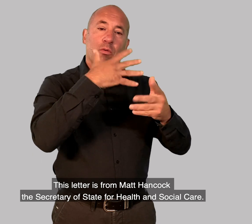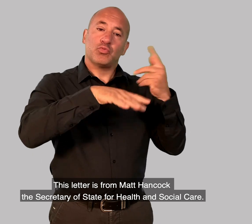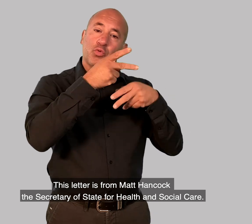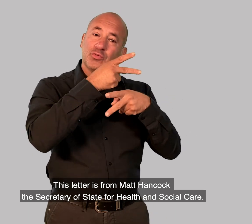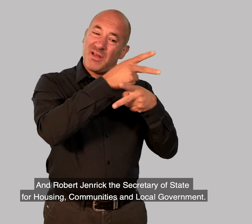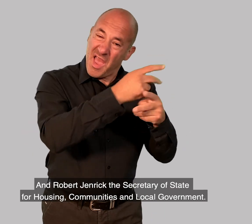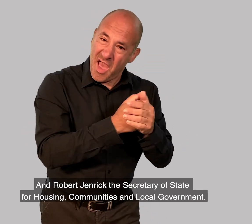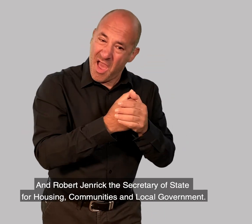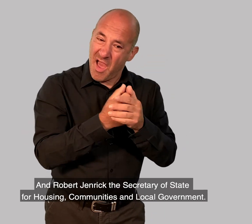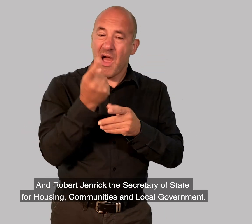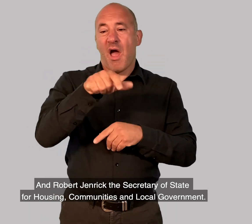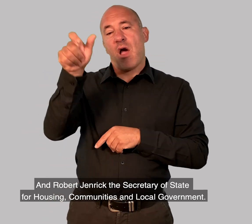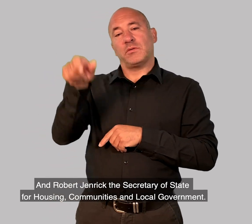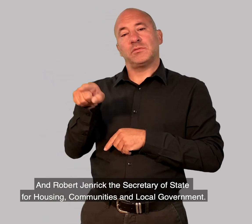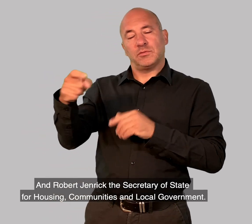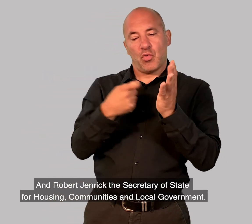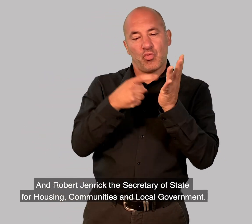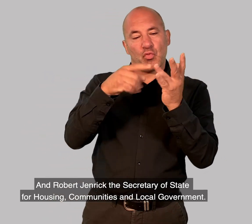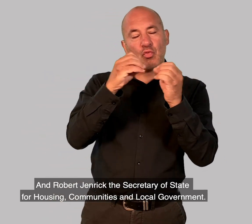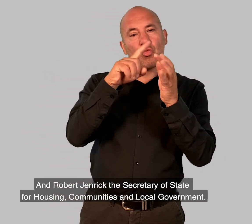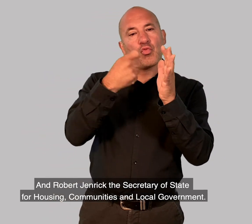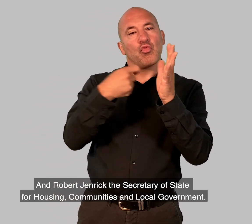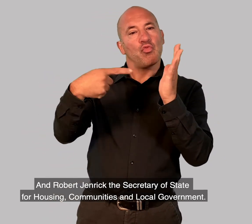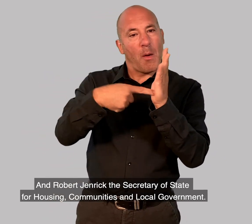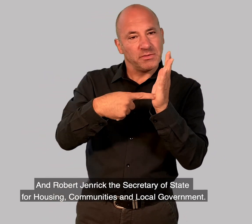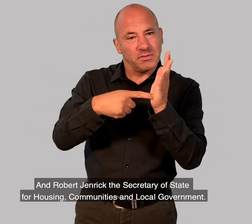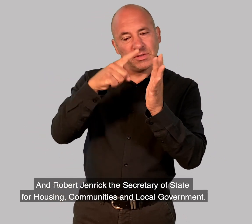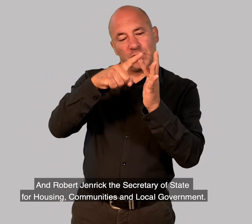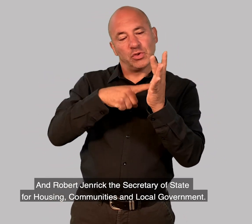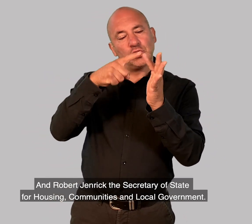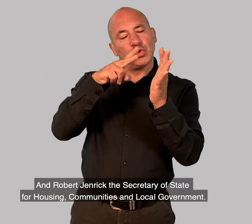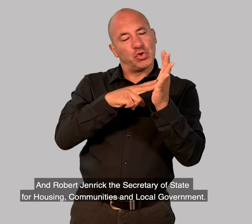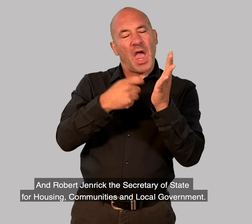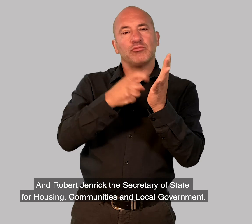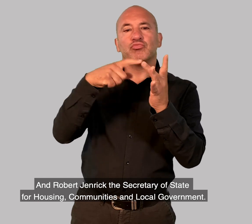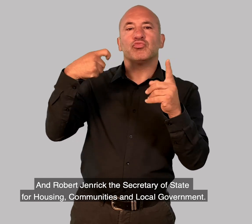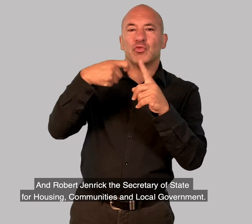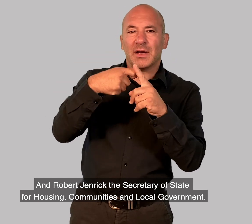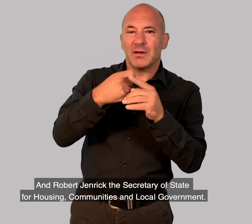and Robert Jenrick, the Secretary of State for Housing, Communities and Local Government.